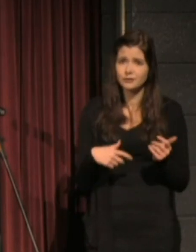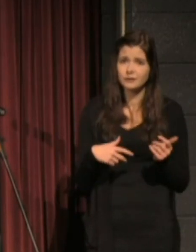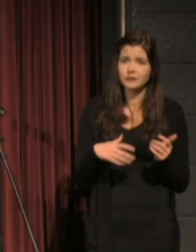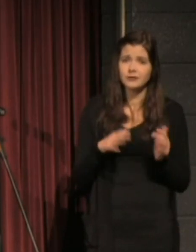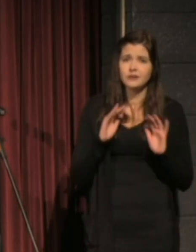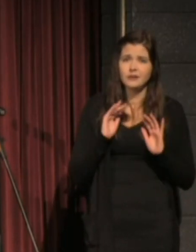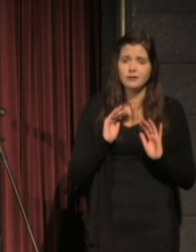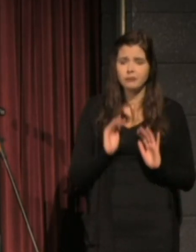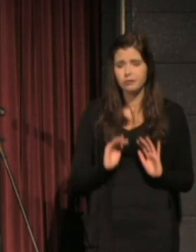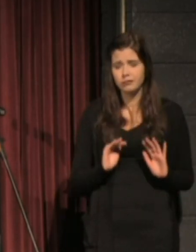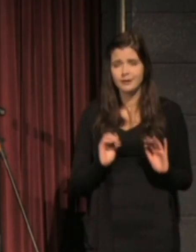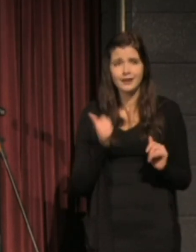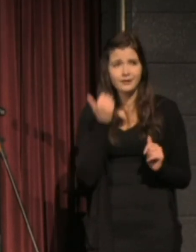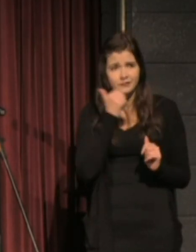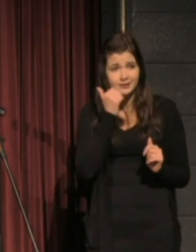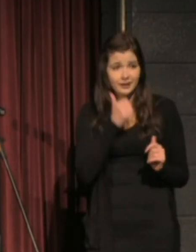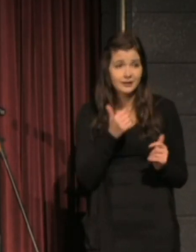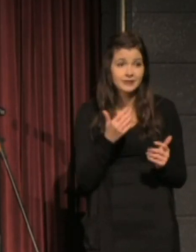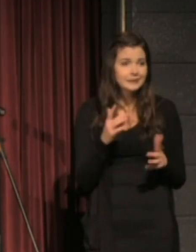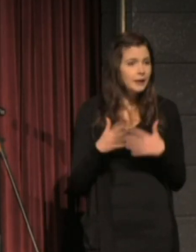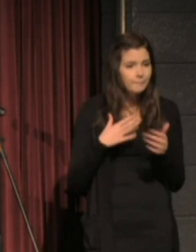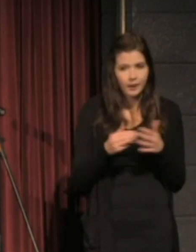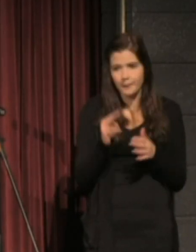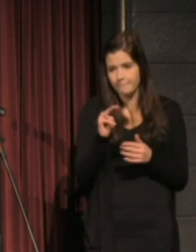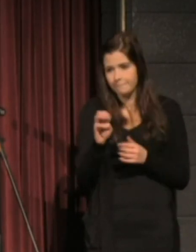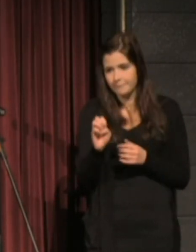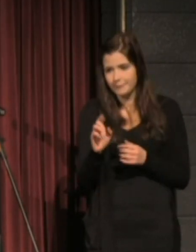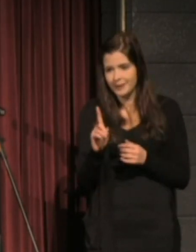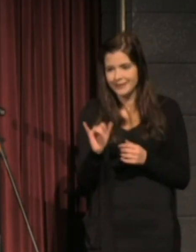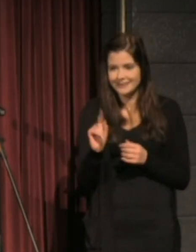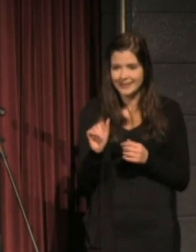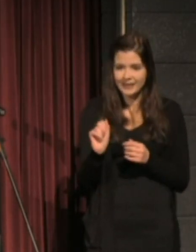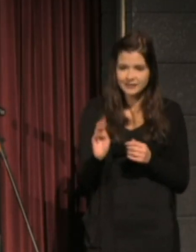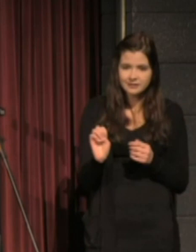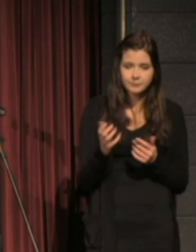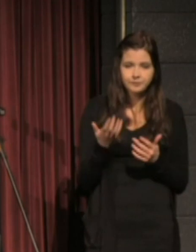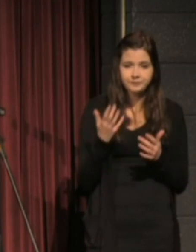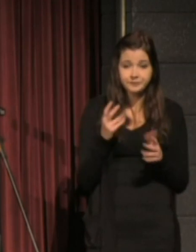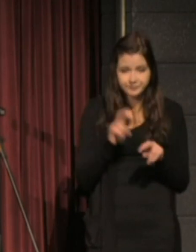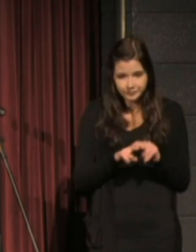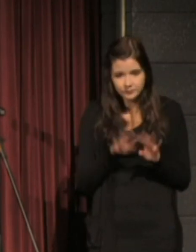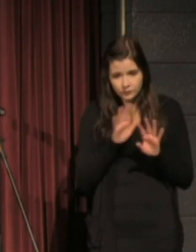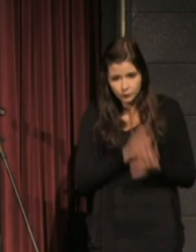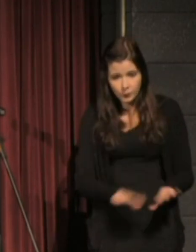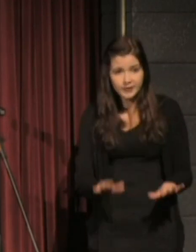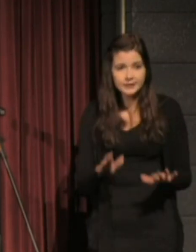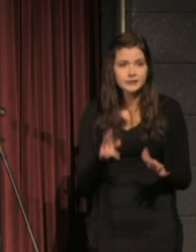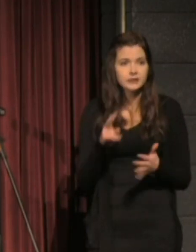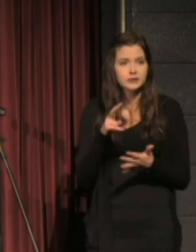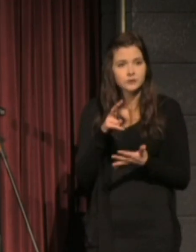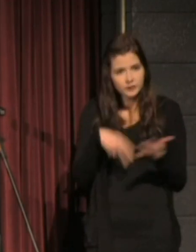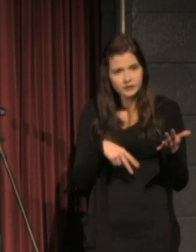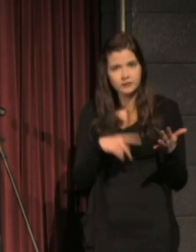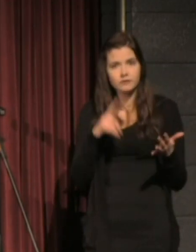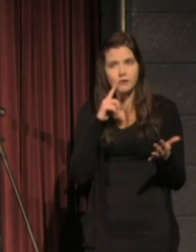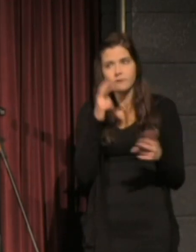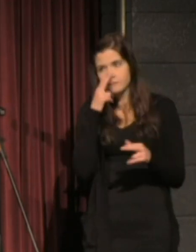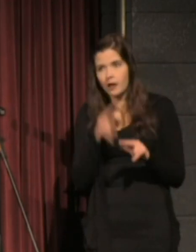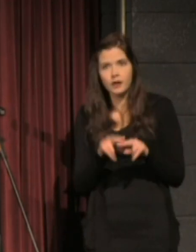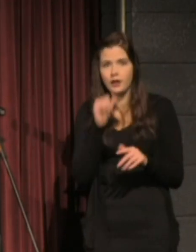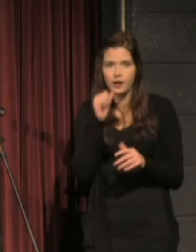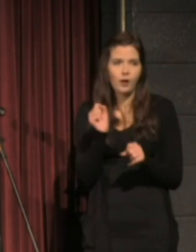every day, whether that was meditation, sitting quietly, or even reading a book for fun rather than for work.